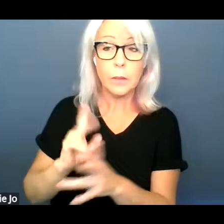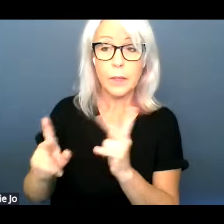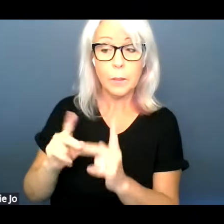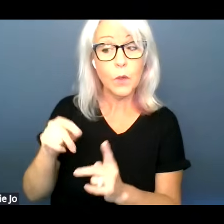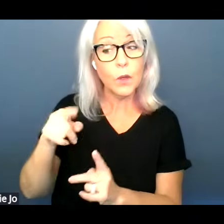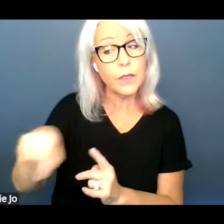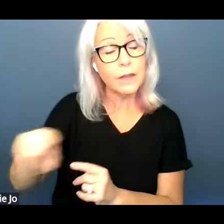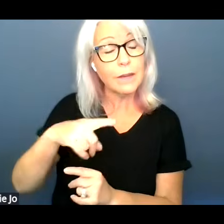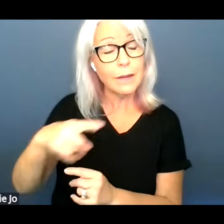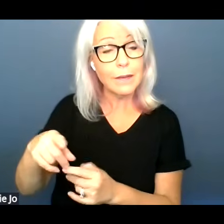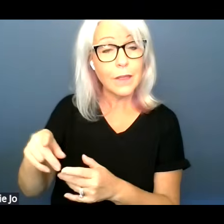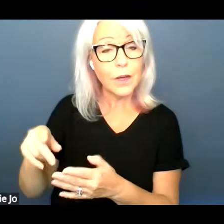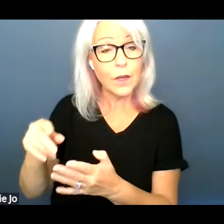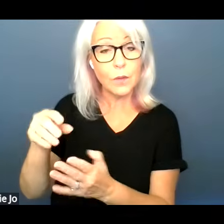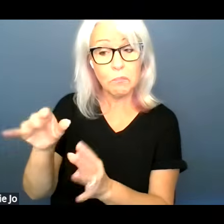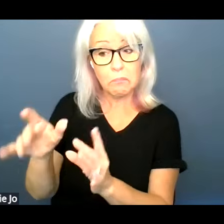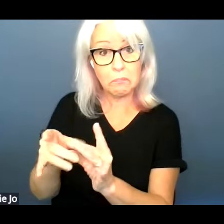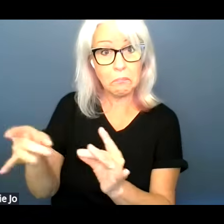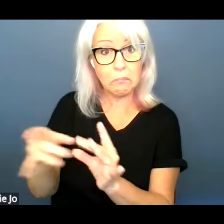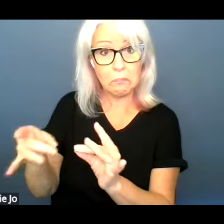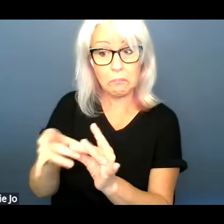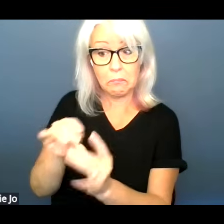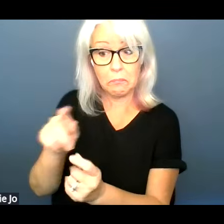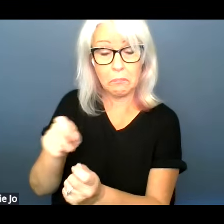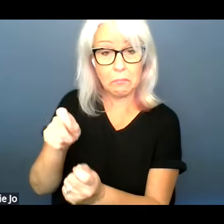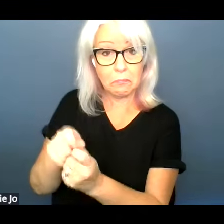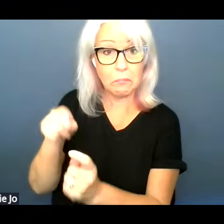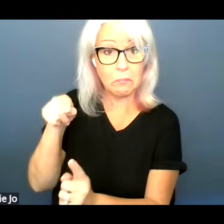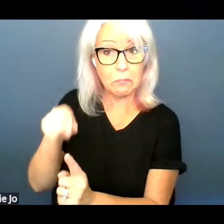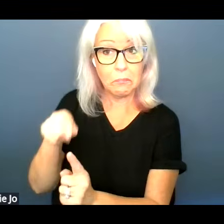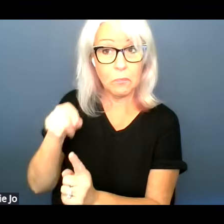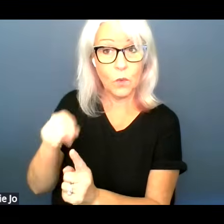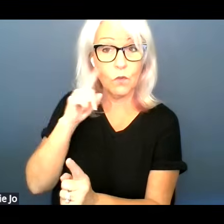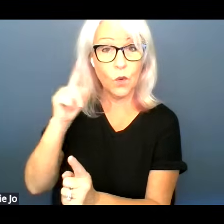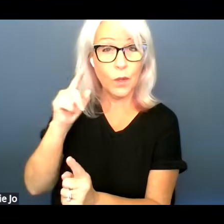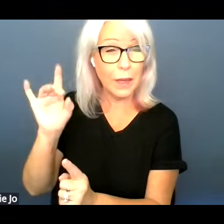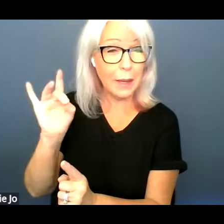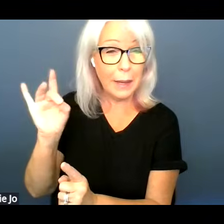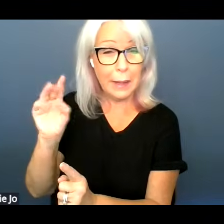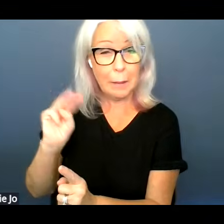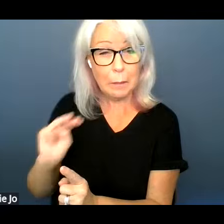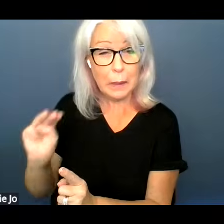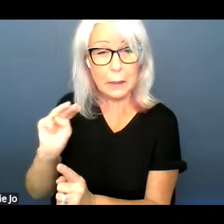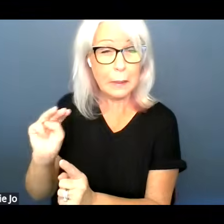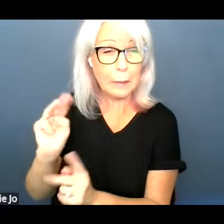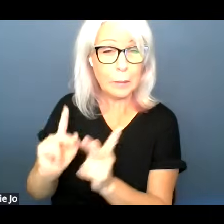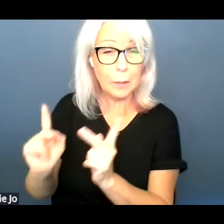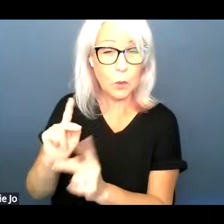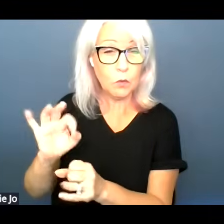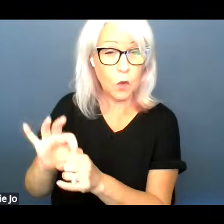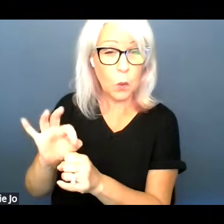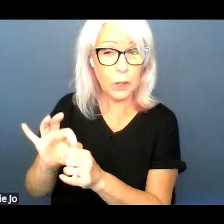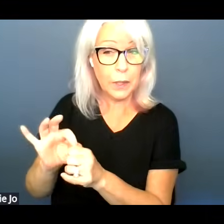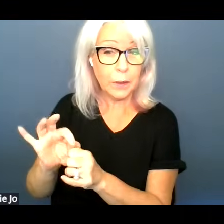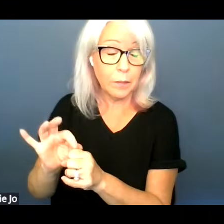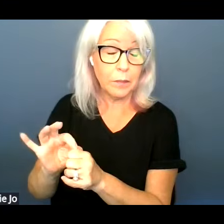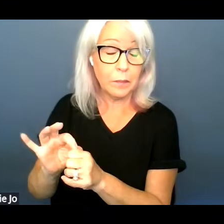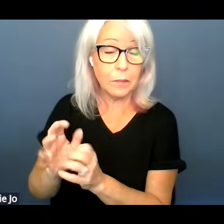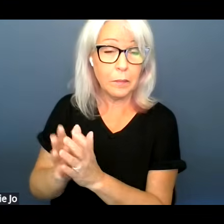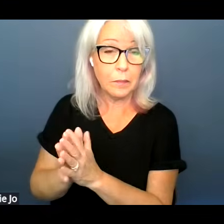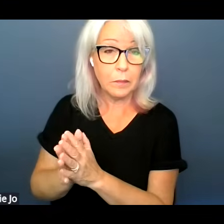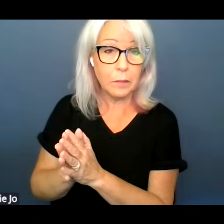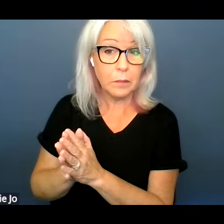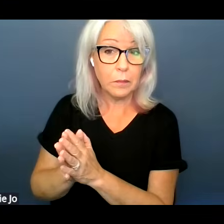that will be presented to potentially, the 8 million voters or whatever that we have, and